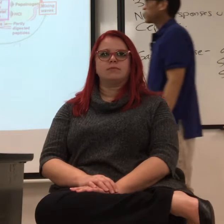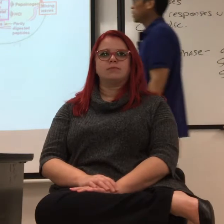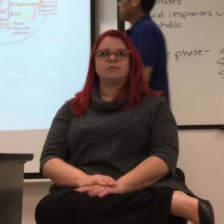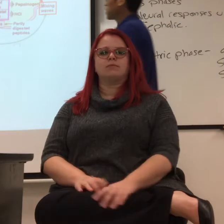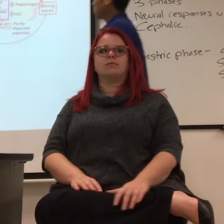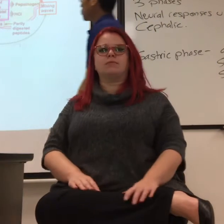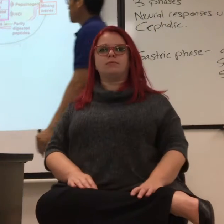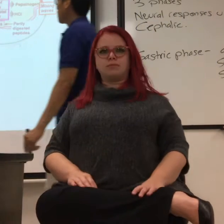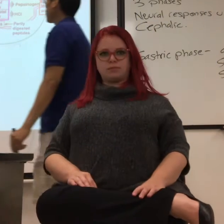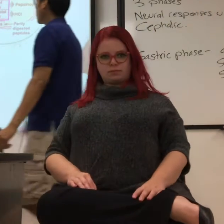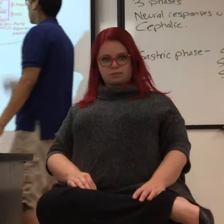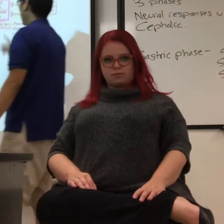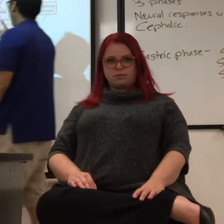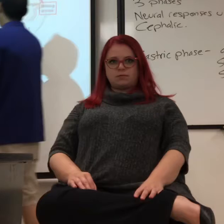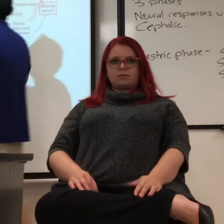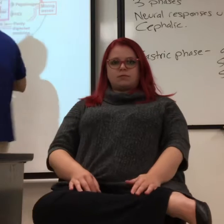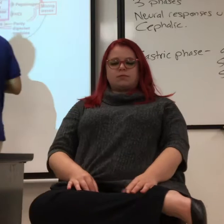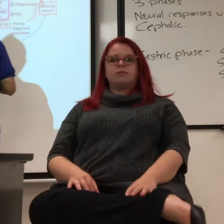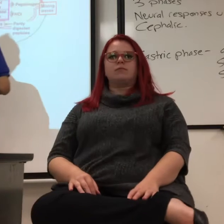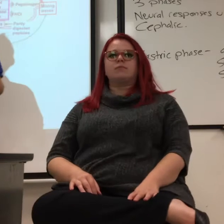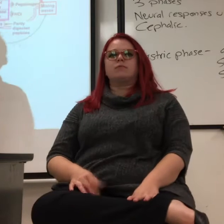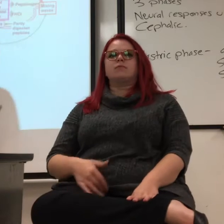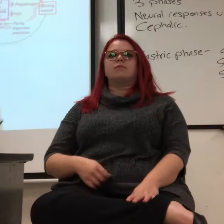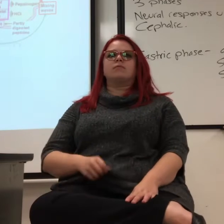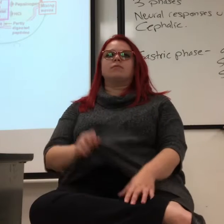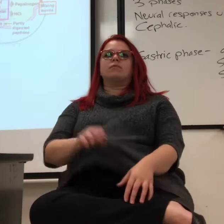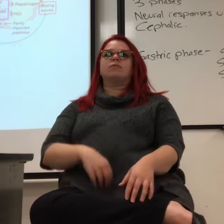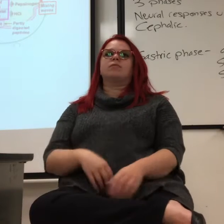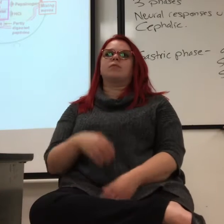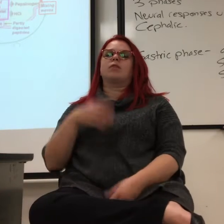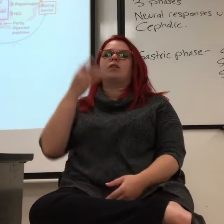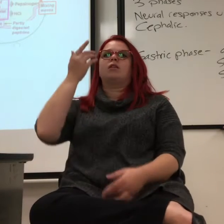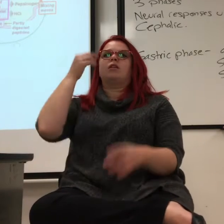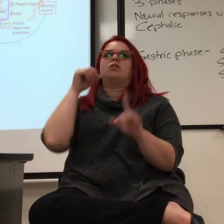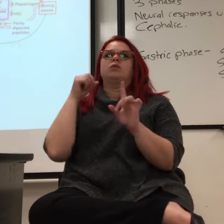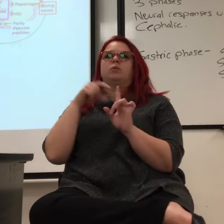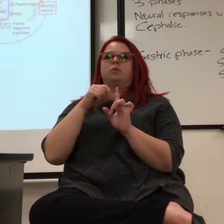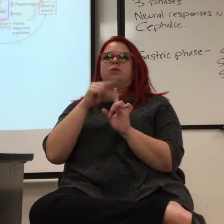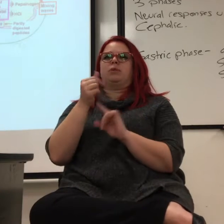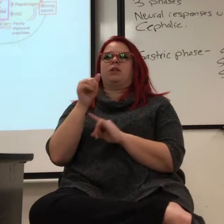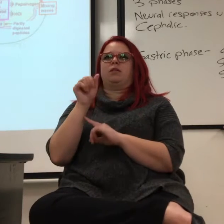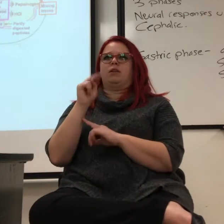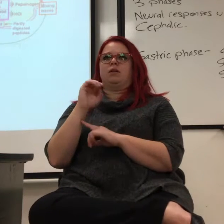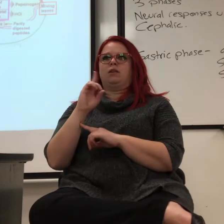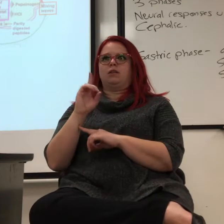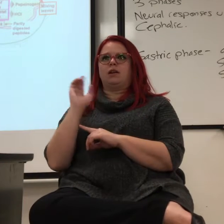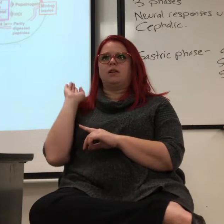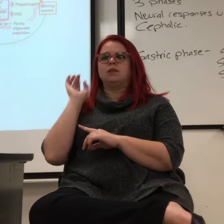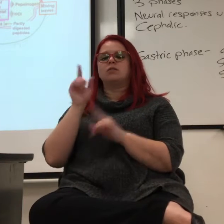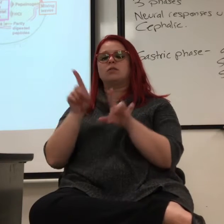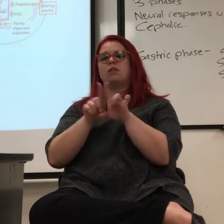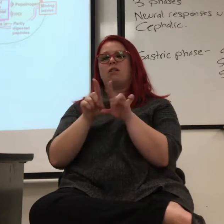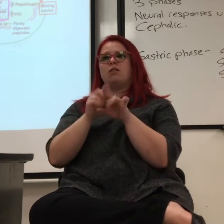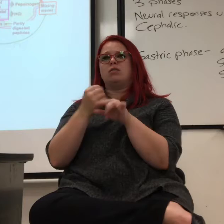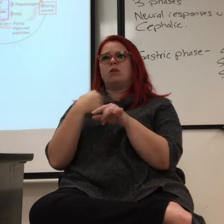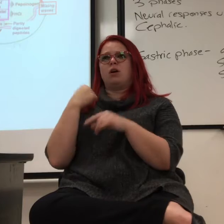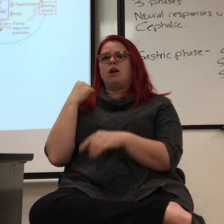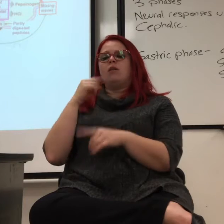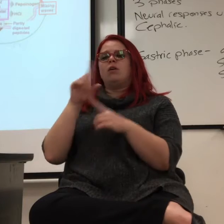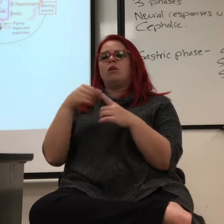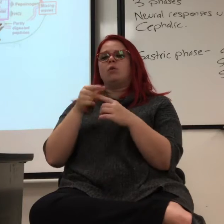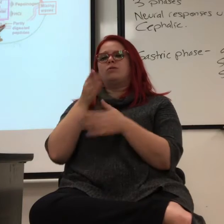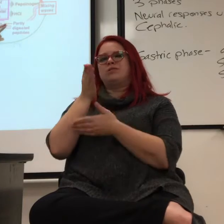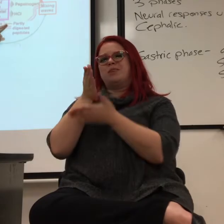ACH release to stimulate the gland, and that's here. There's another thing here. When